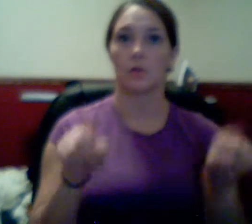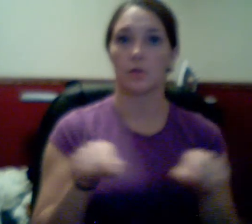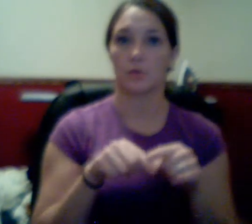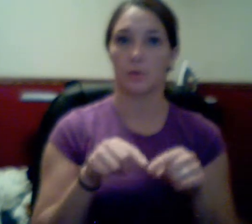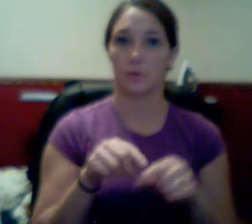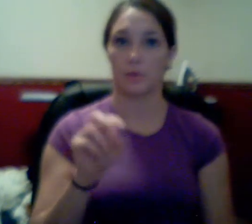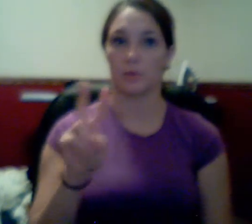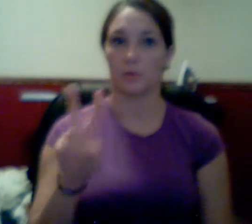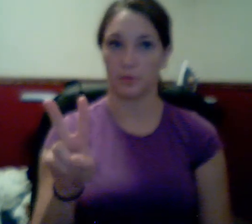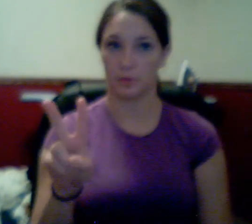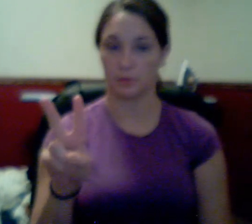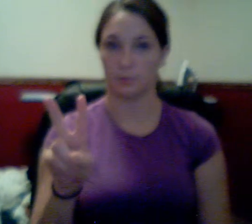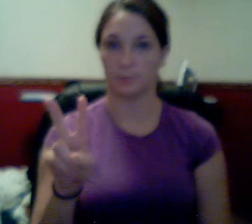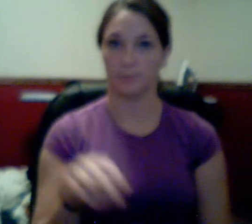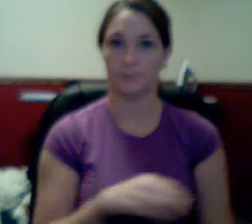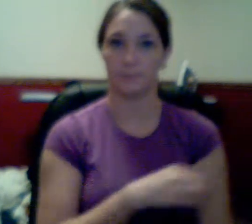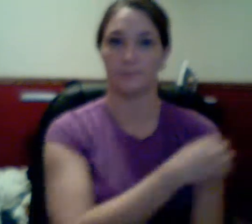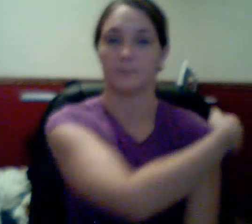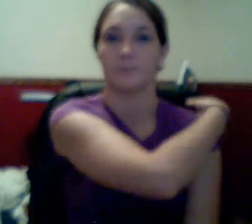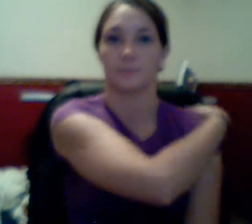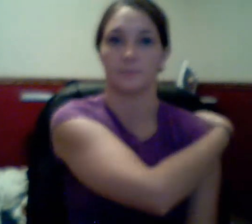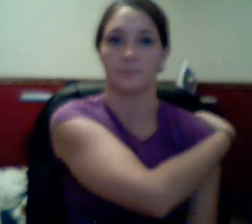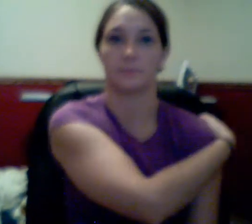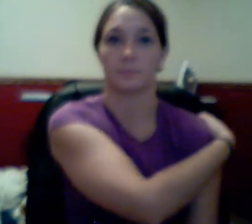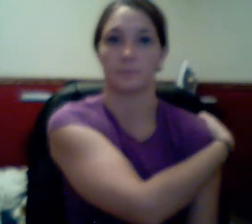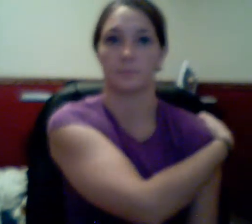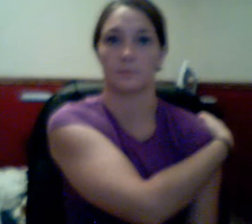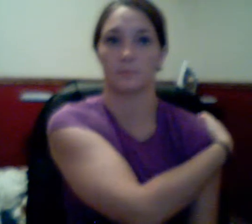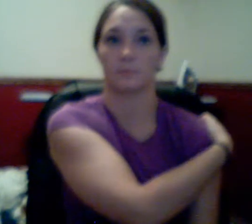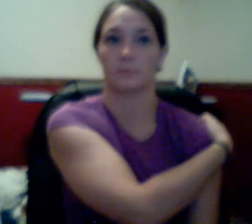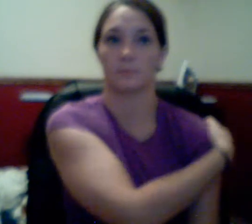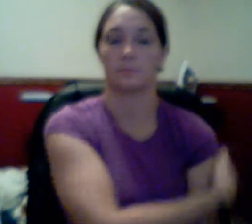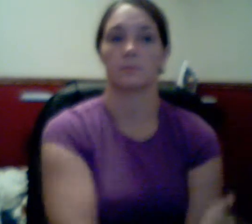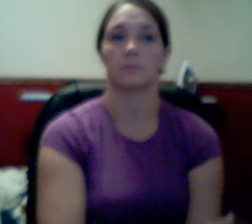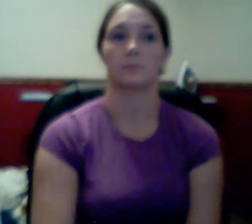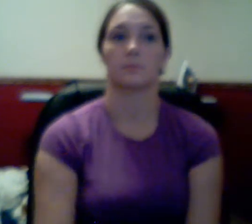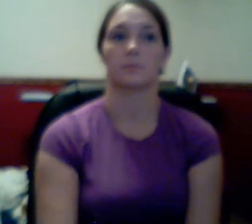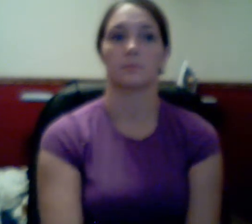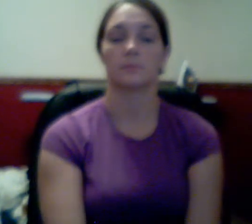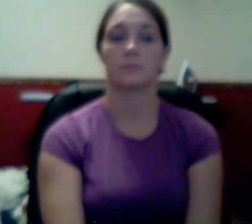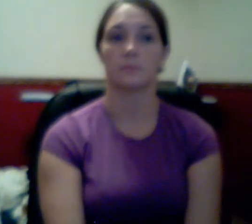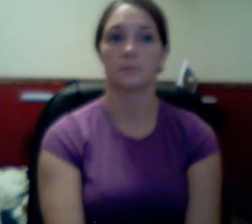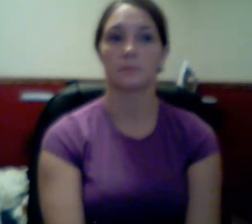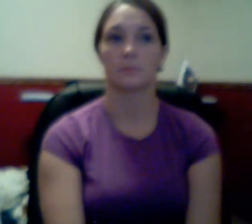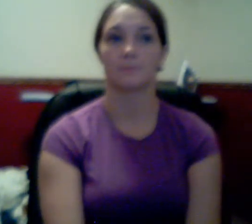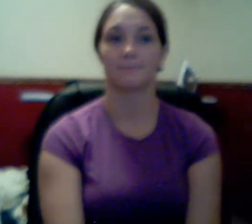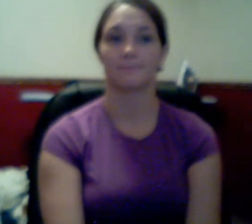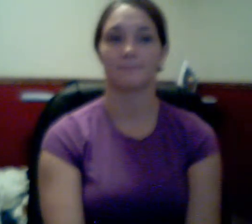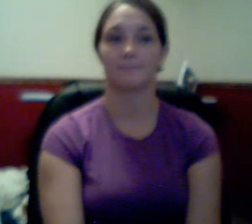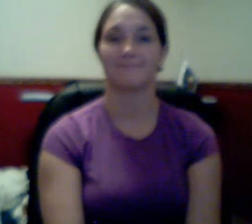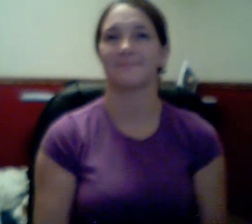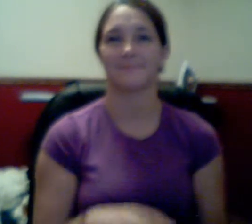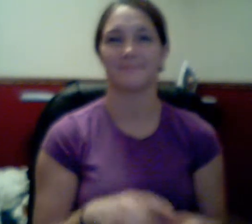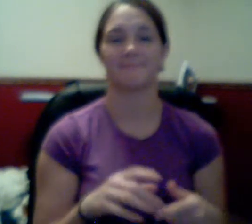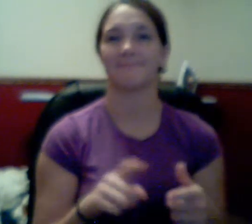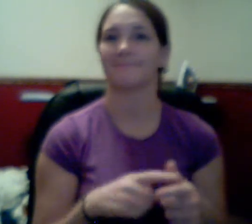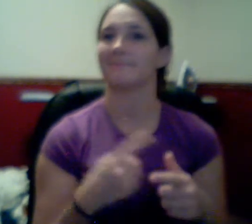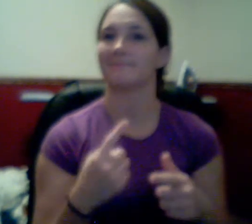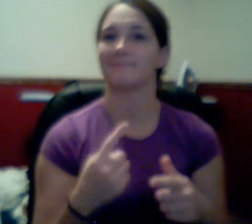Again, if you have not seen this type of notation number, I will cover that in another lecture. Okay? So, if you